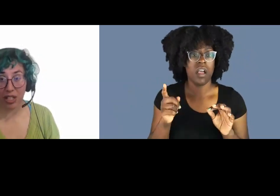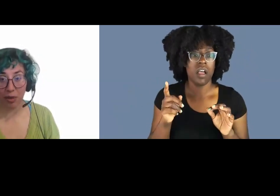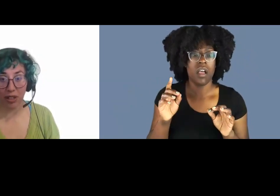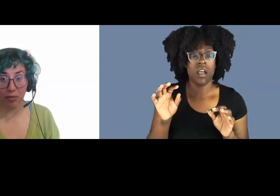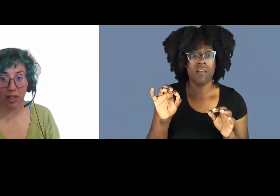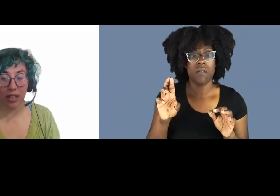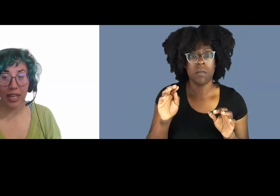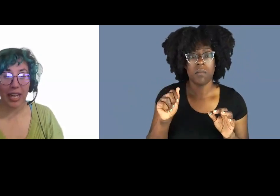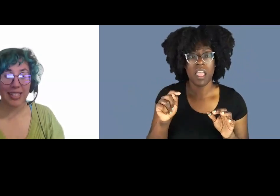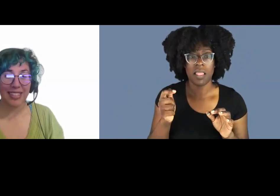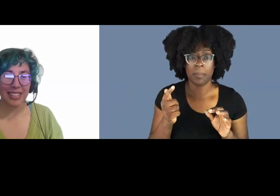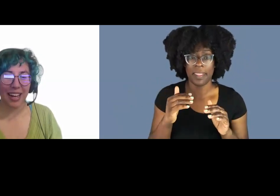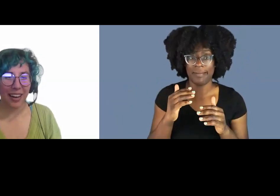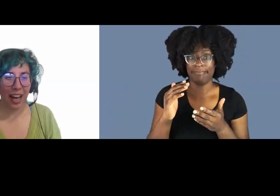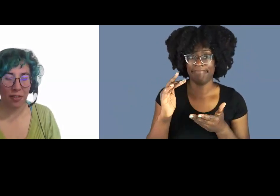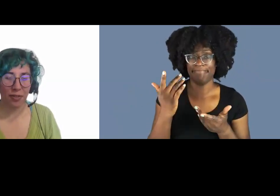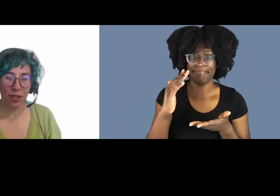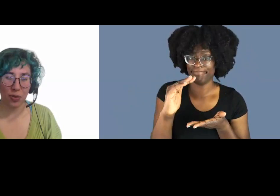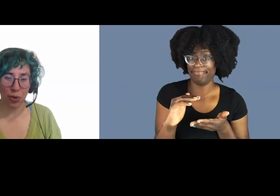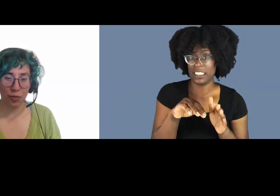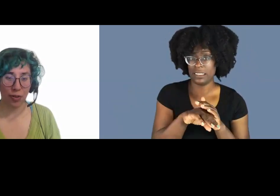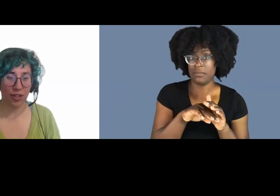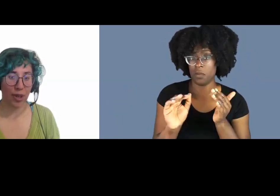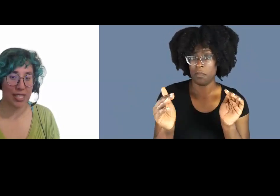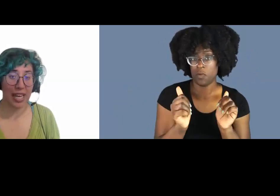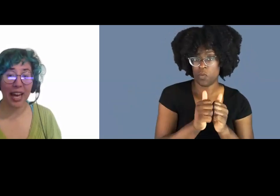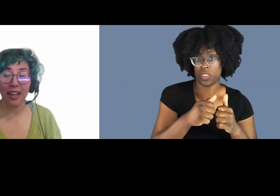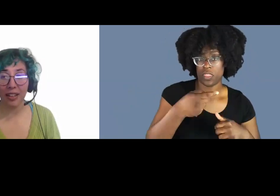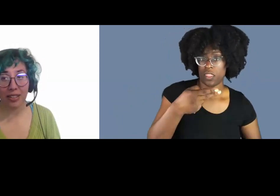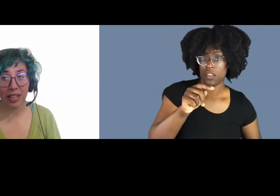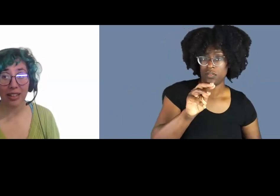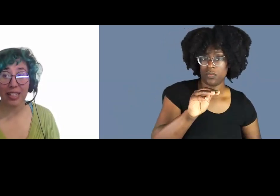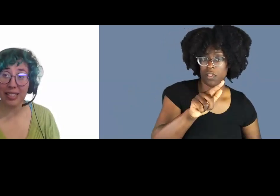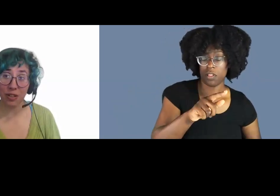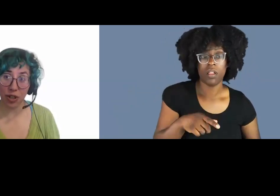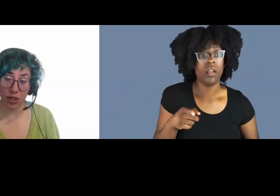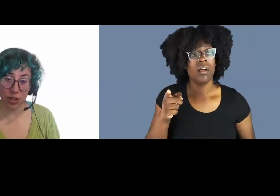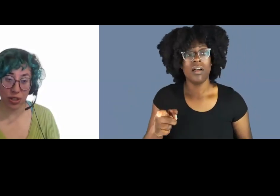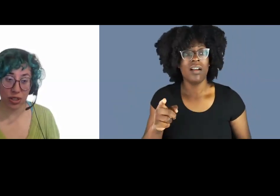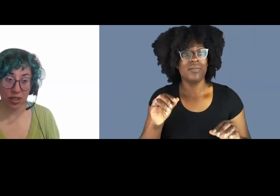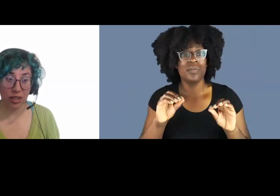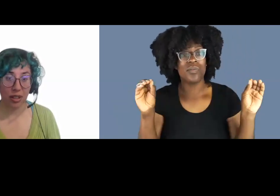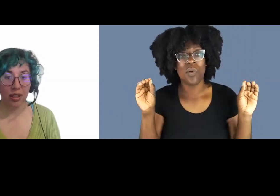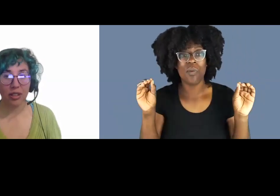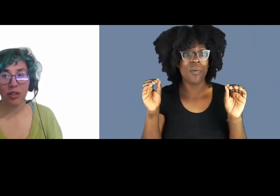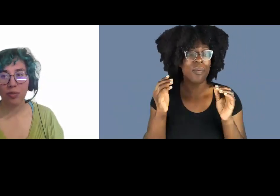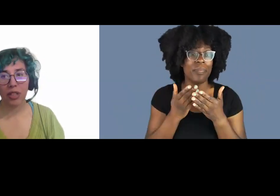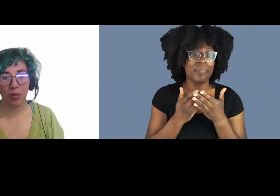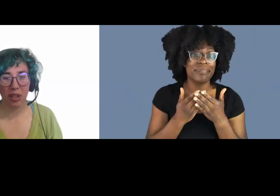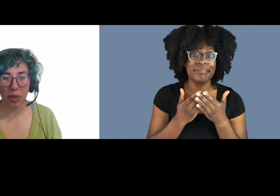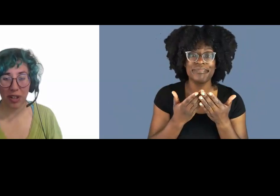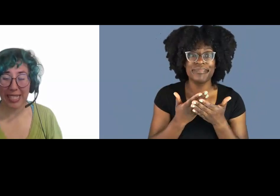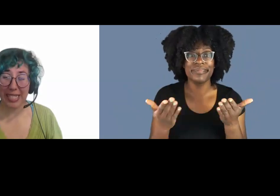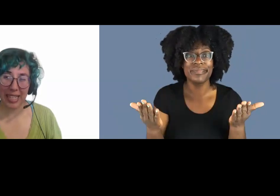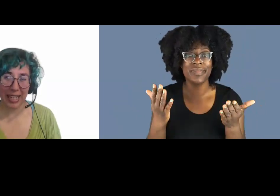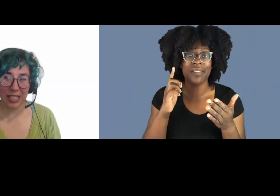than HTML. It does not have the full support for what is headings and list structures. So it